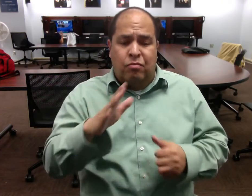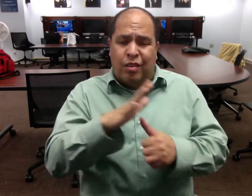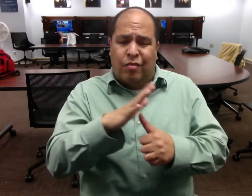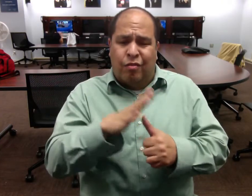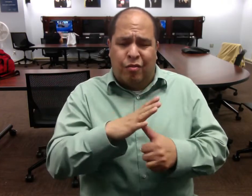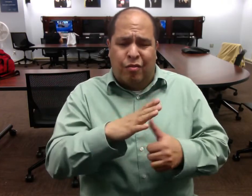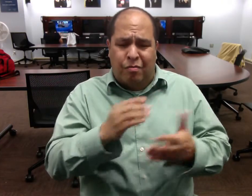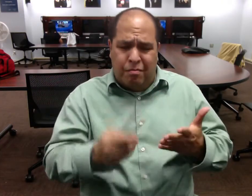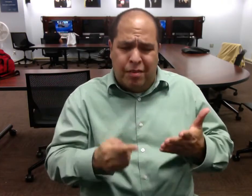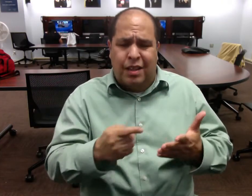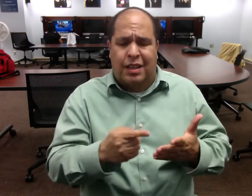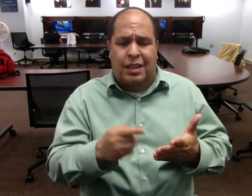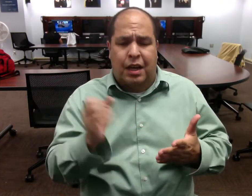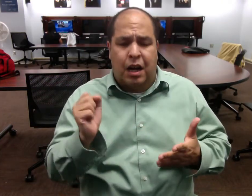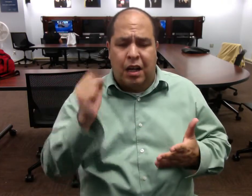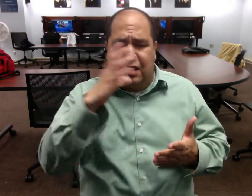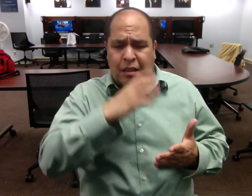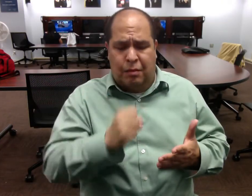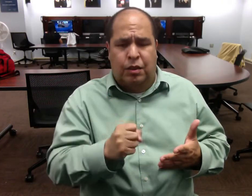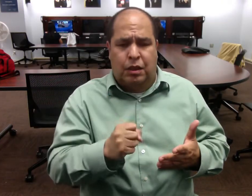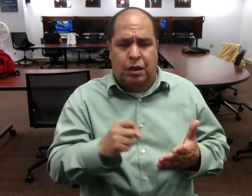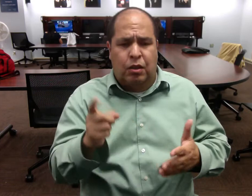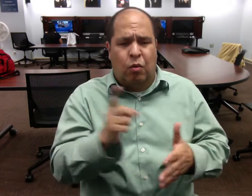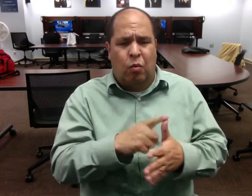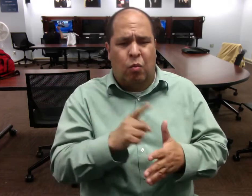adults have the need to know why they are learning something.